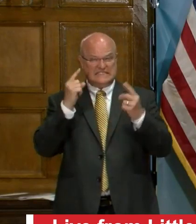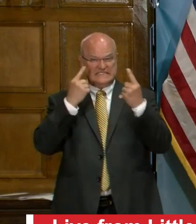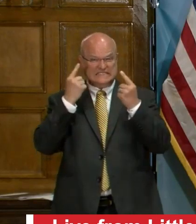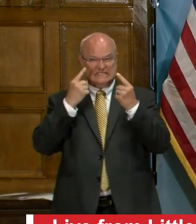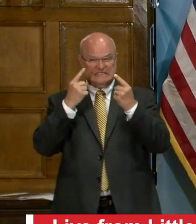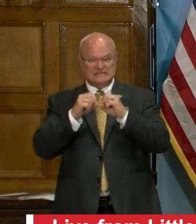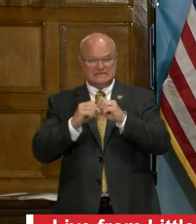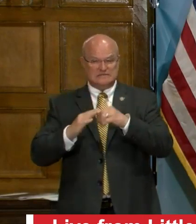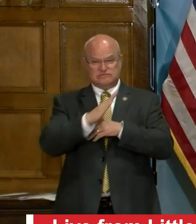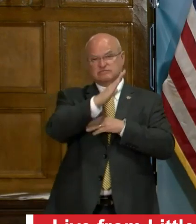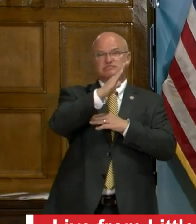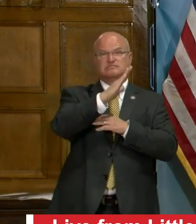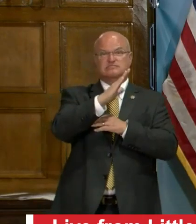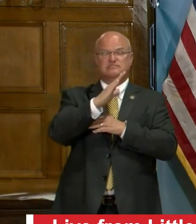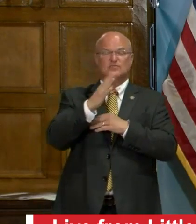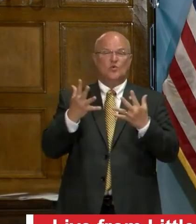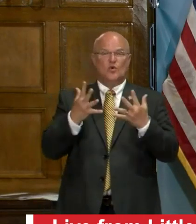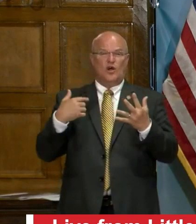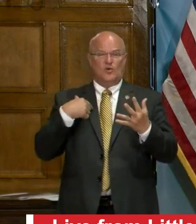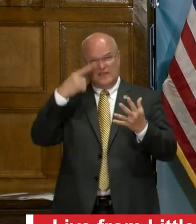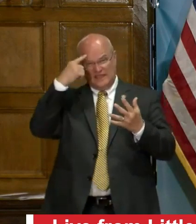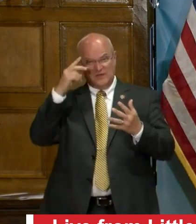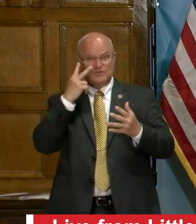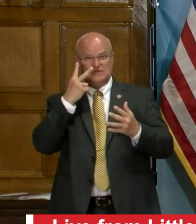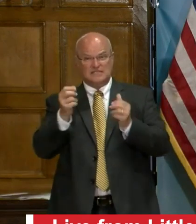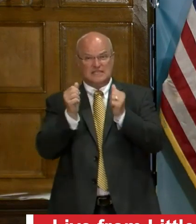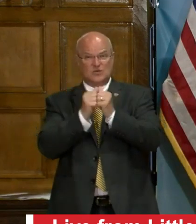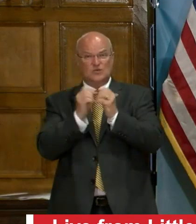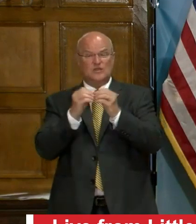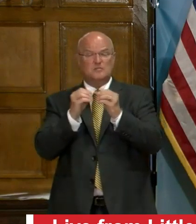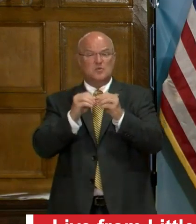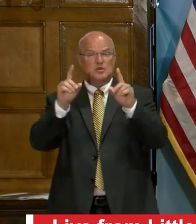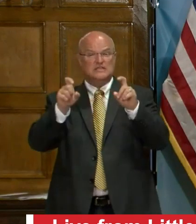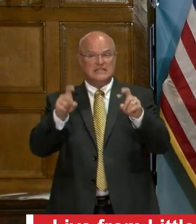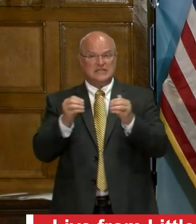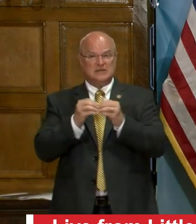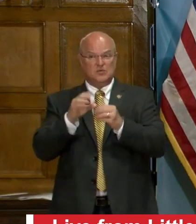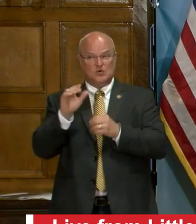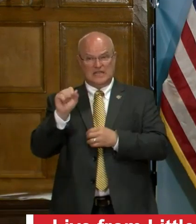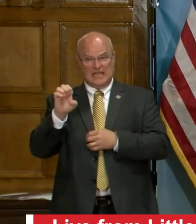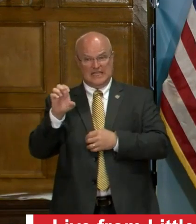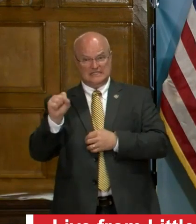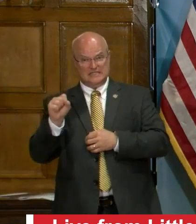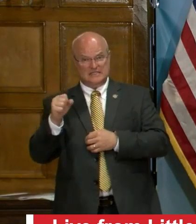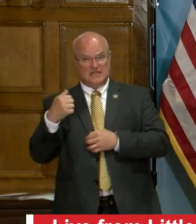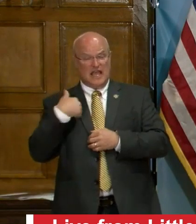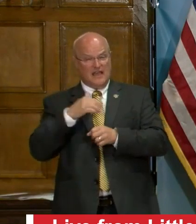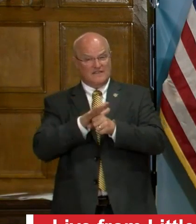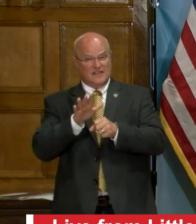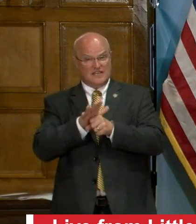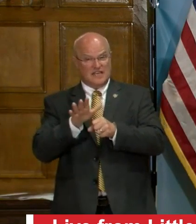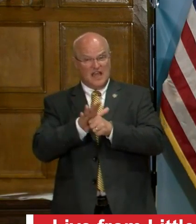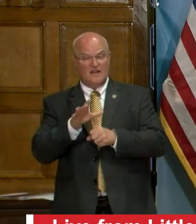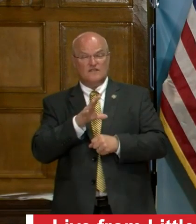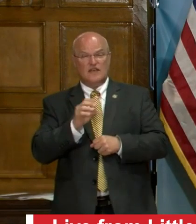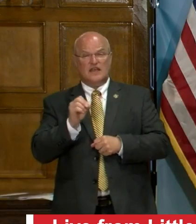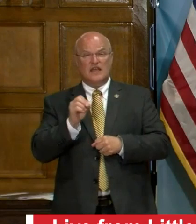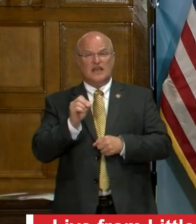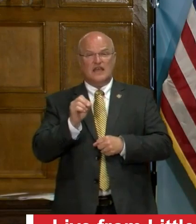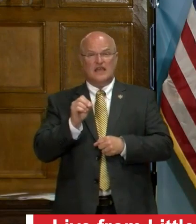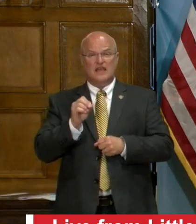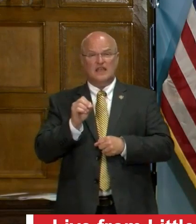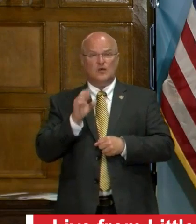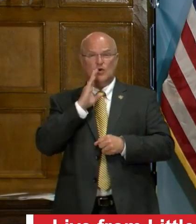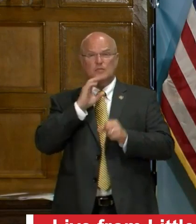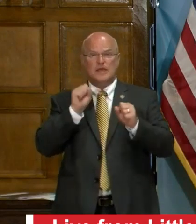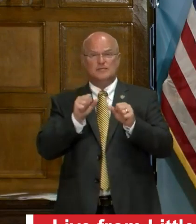fairly significant spike and kind of what we think we're going to see with more testing, we're going to see more cases. Do we have enough, and